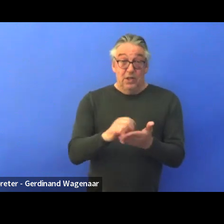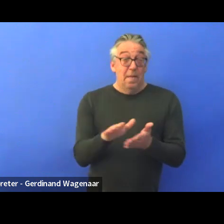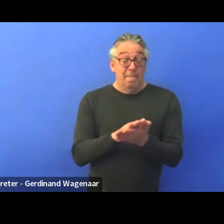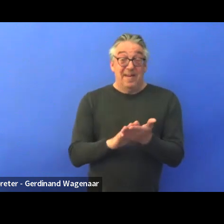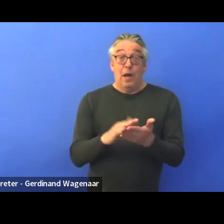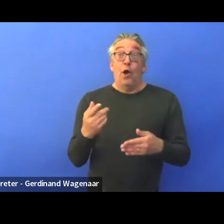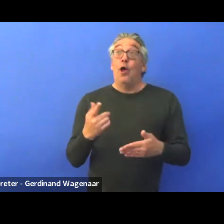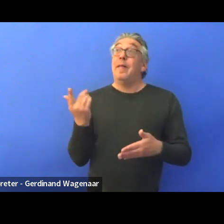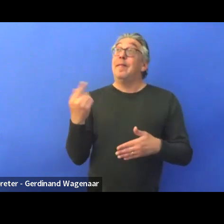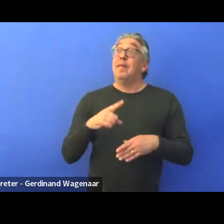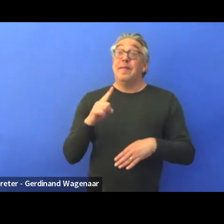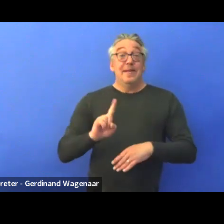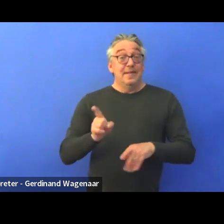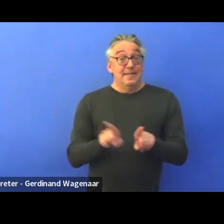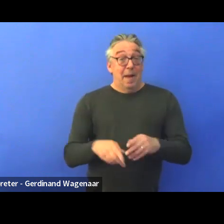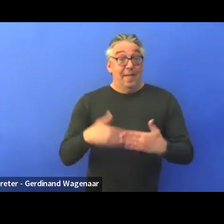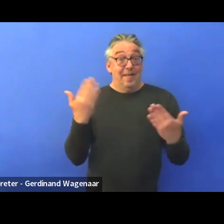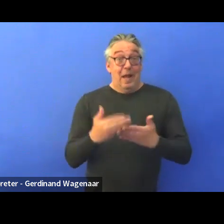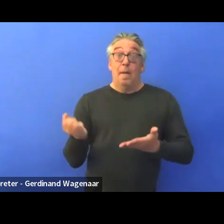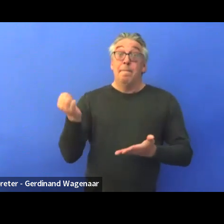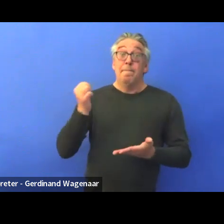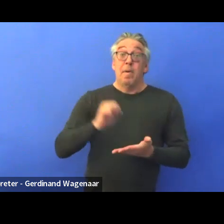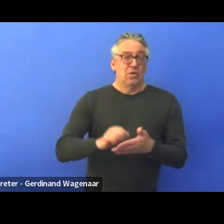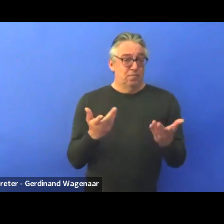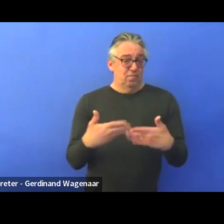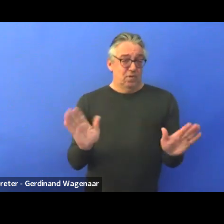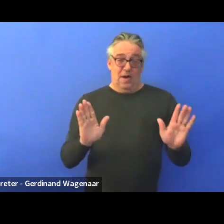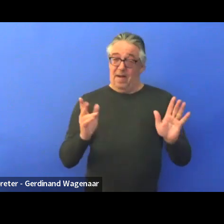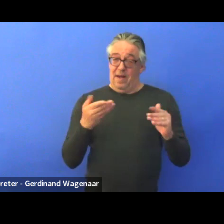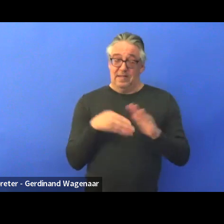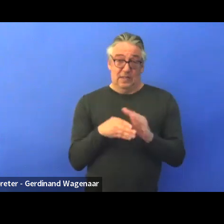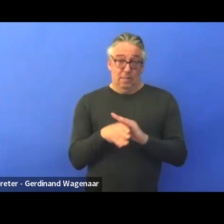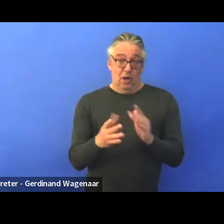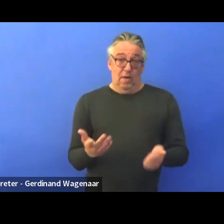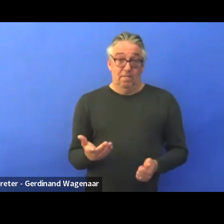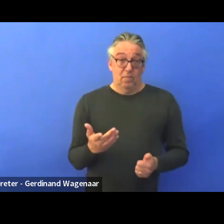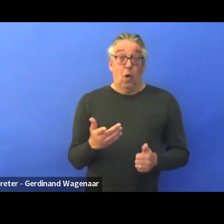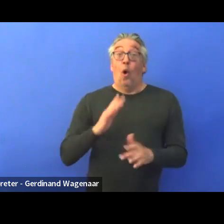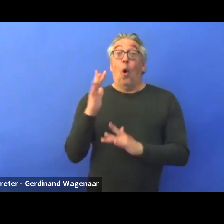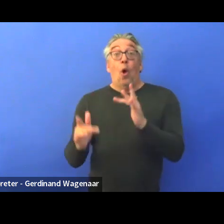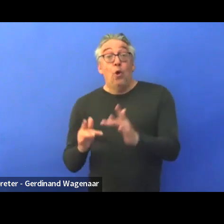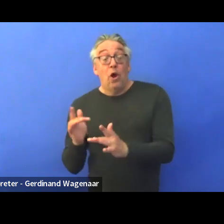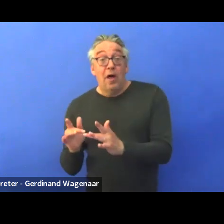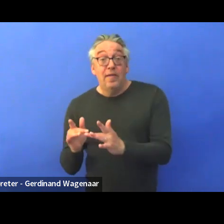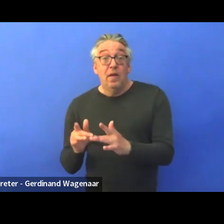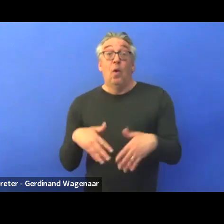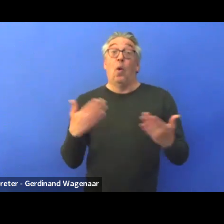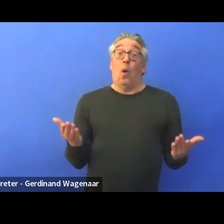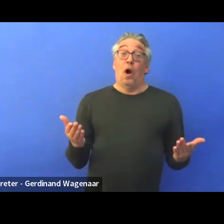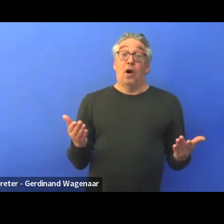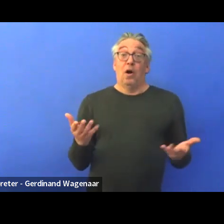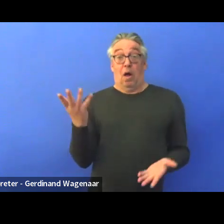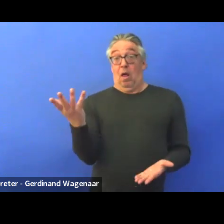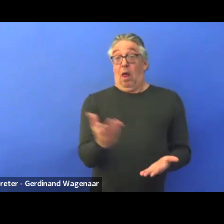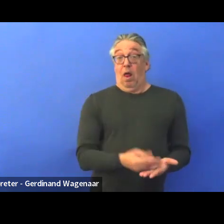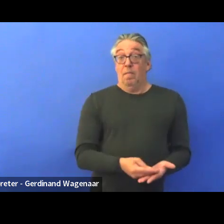one, suitable for reading online through website technology, but also offline when you no longer